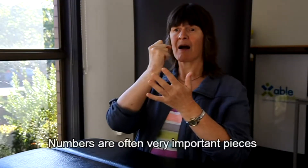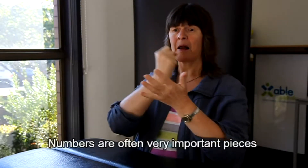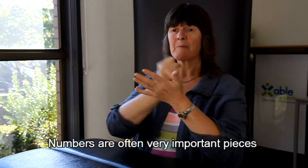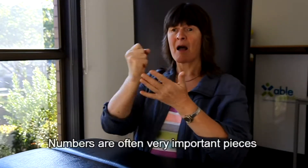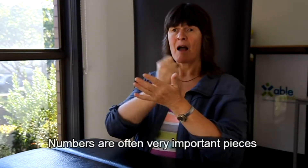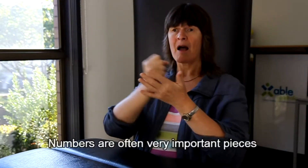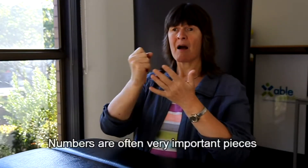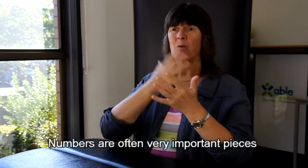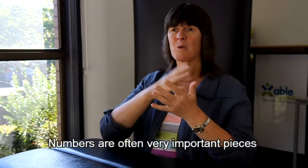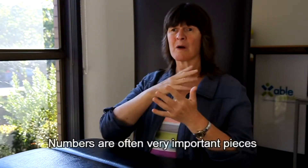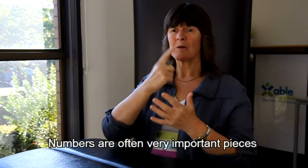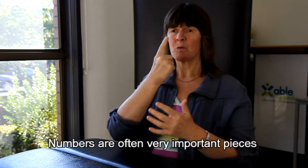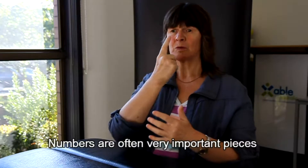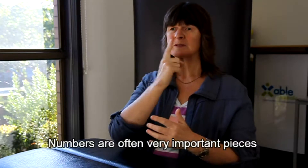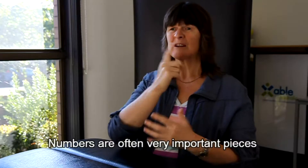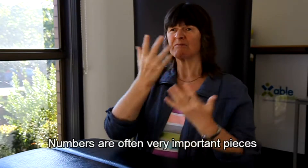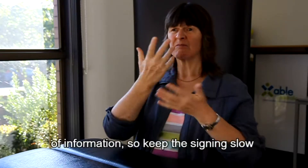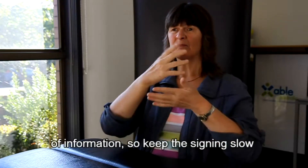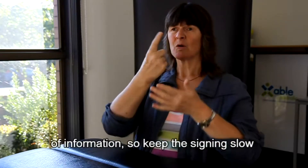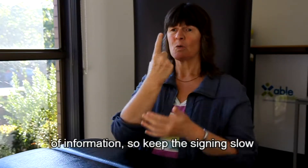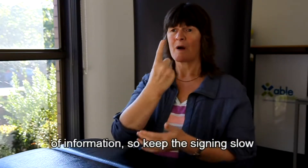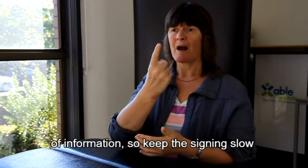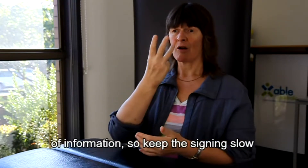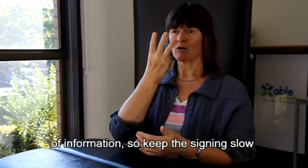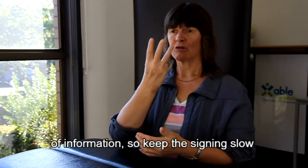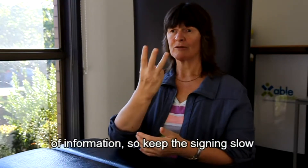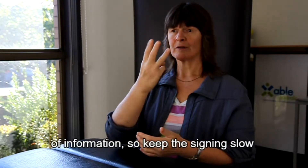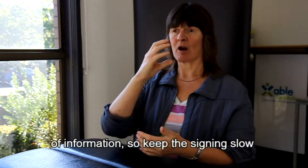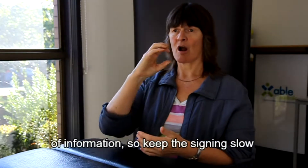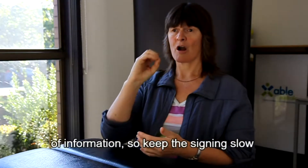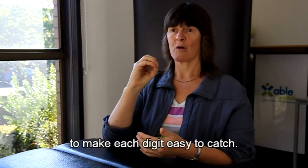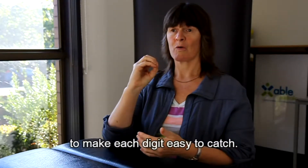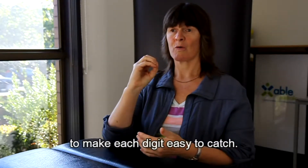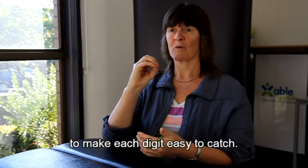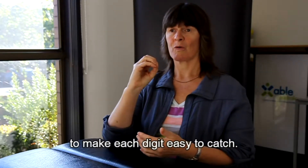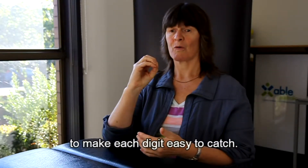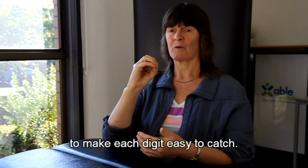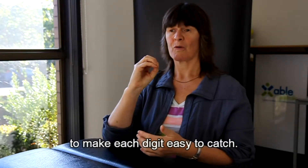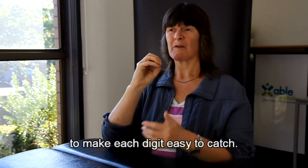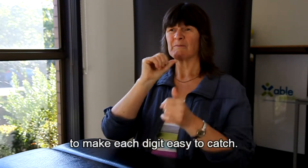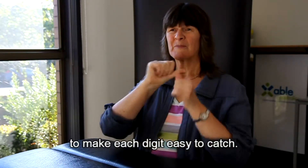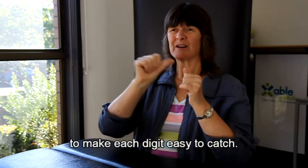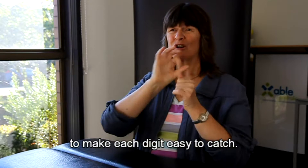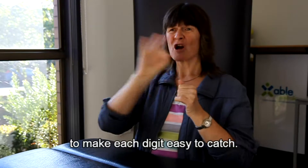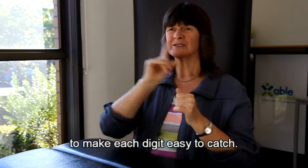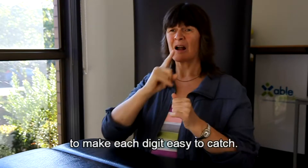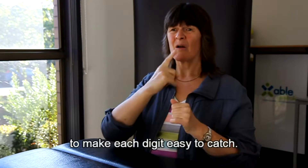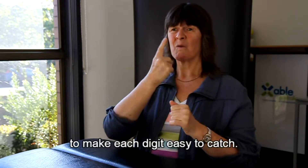Numbers are often very important pieces of information, so keep the signing slow to make each digit easy to catch.